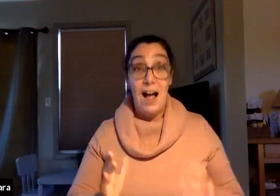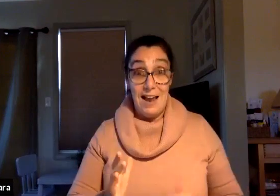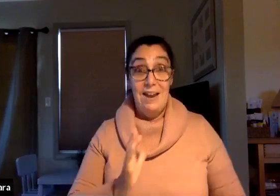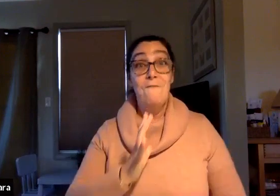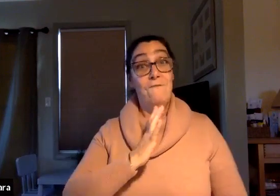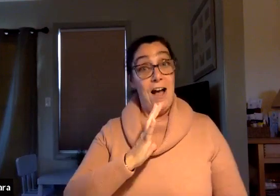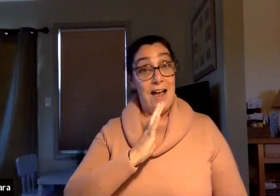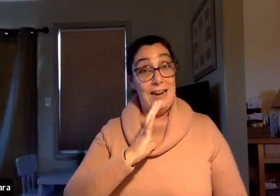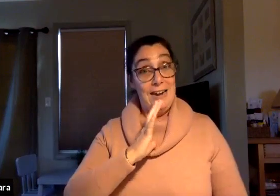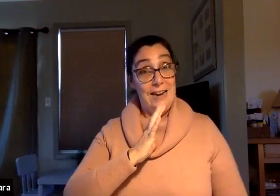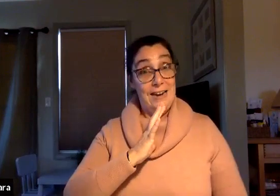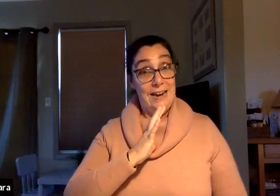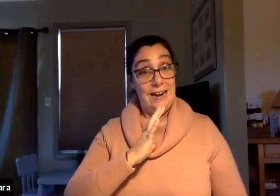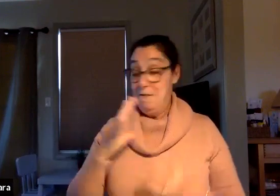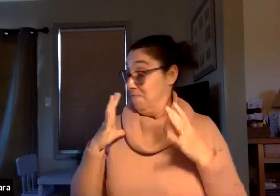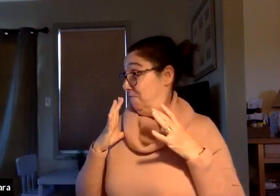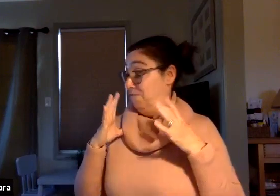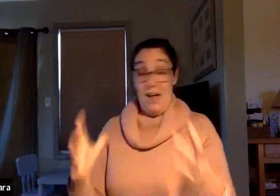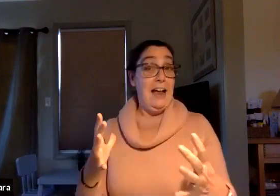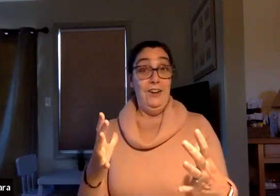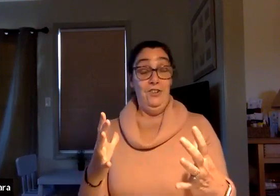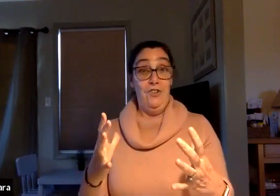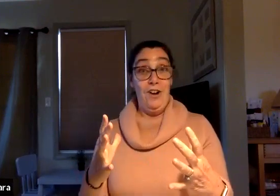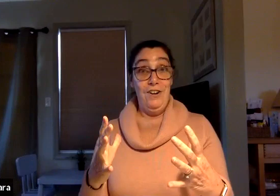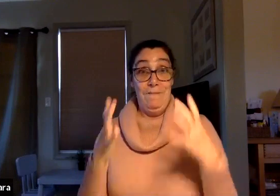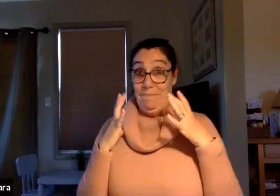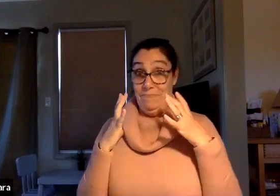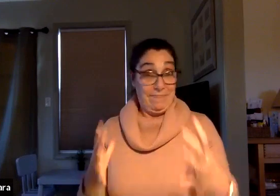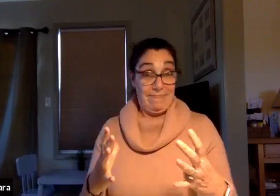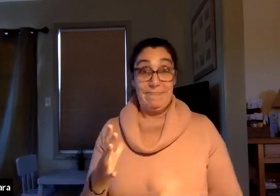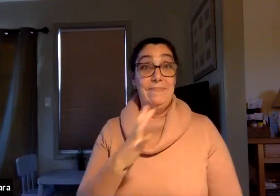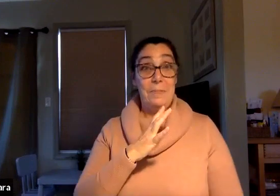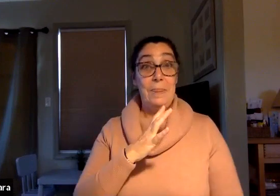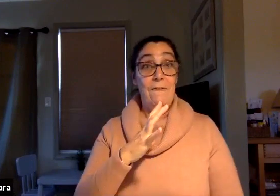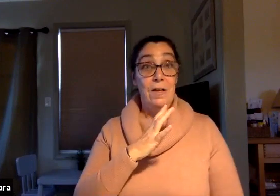fine, fine is stronger,